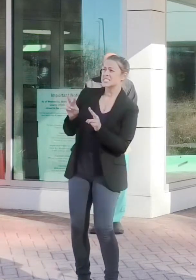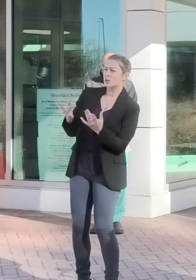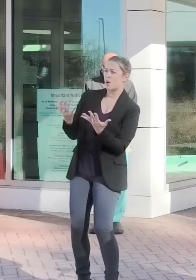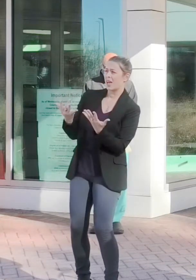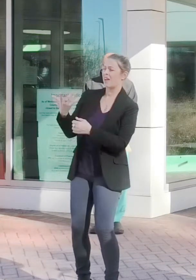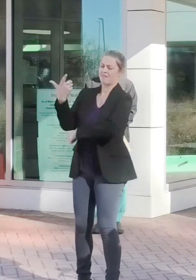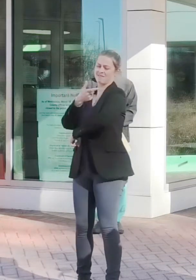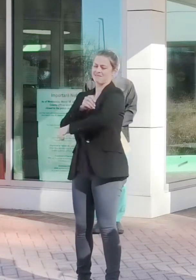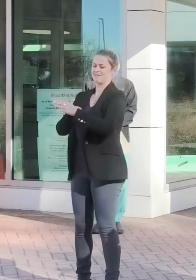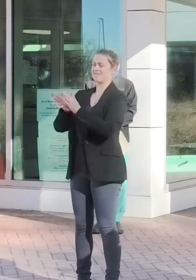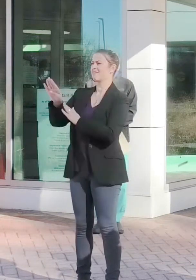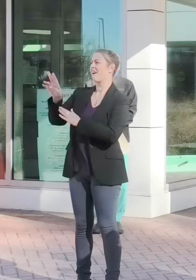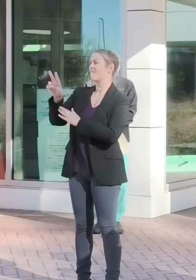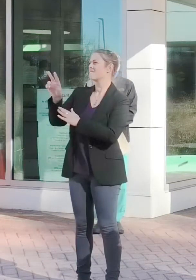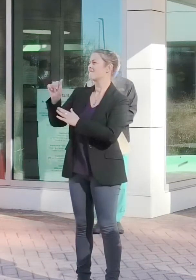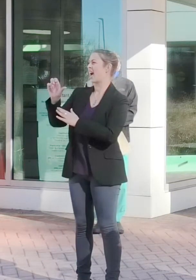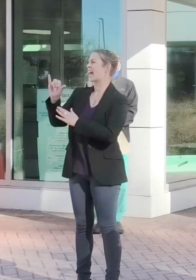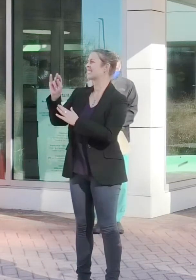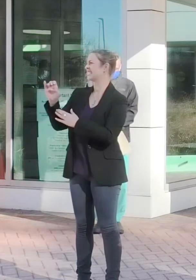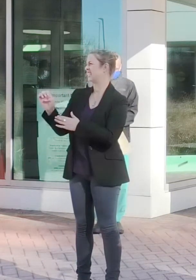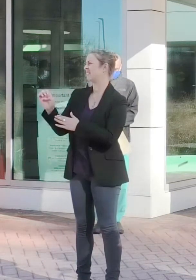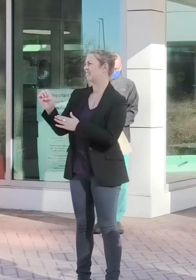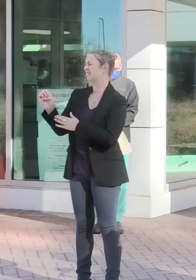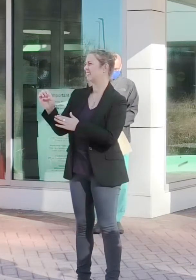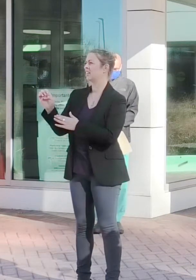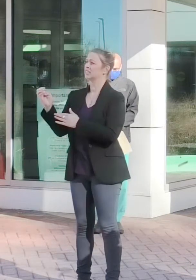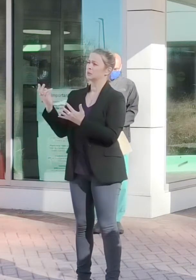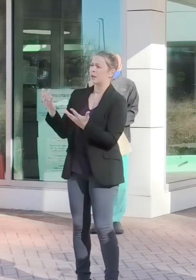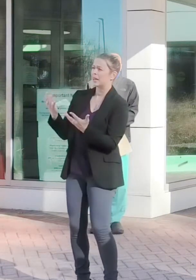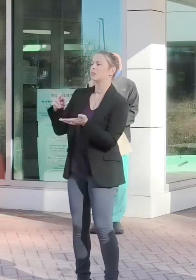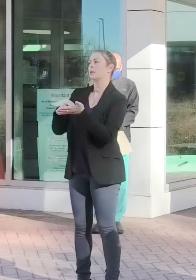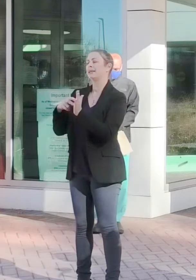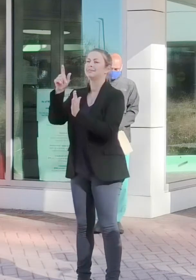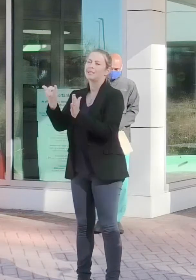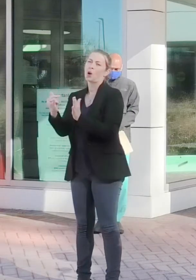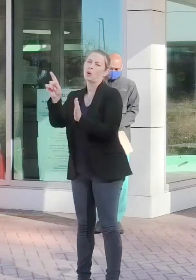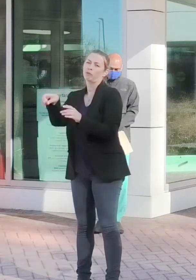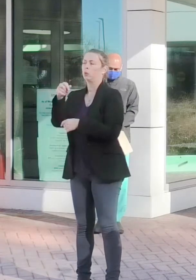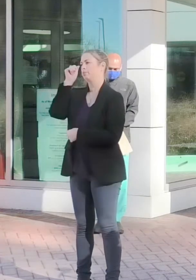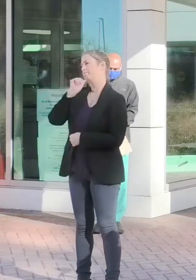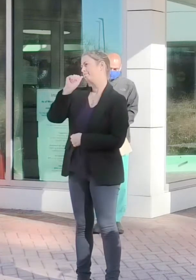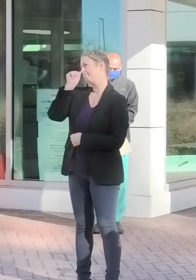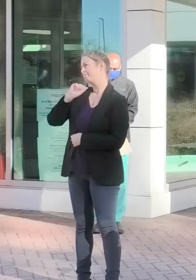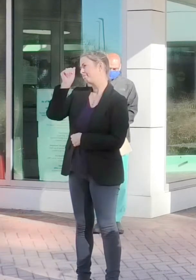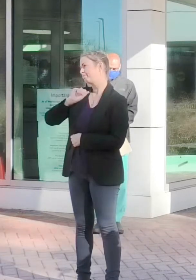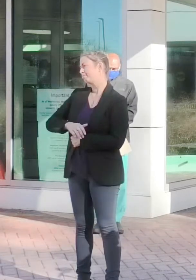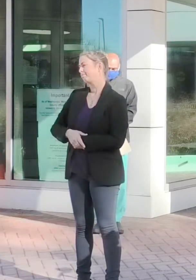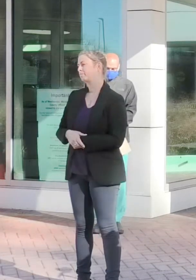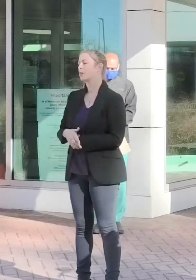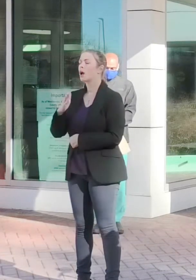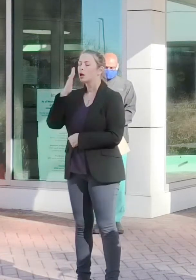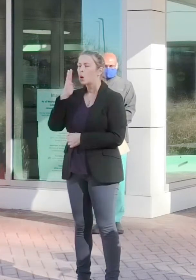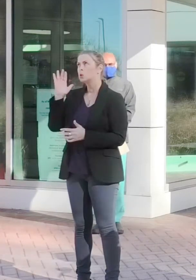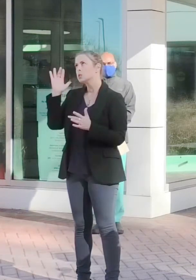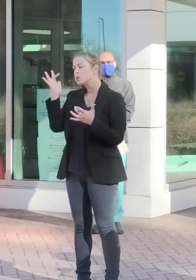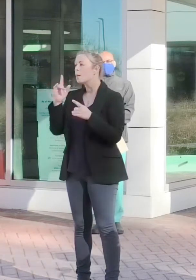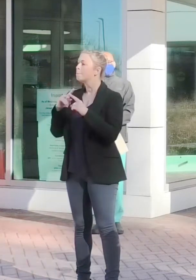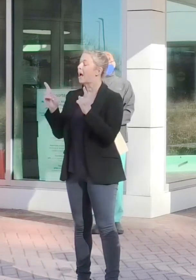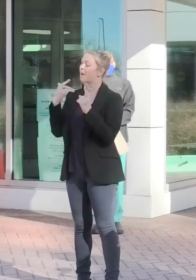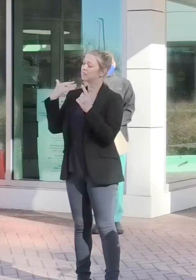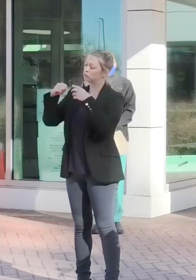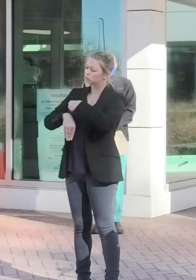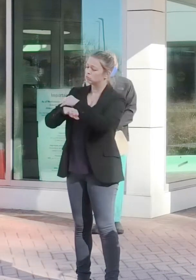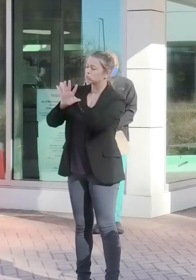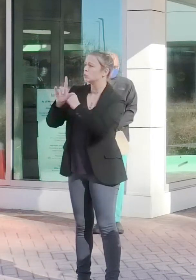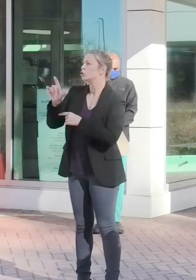and our families. As difficult as it seems to continue with virtual get-togethers and video chats and Zoom school,